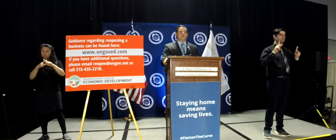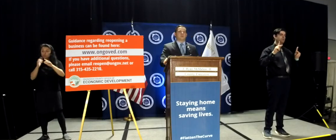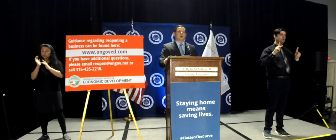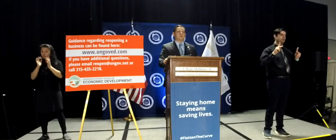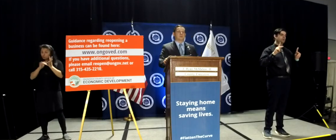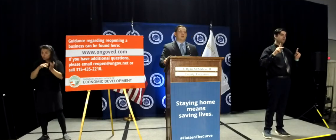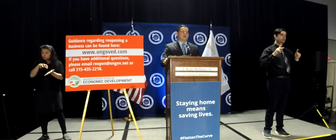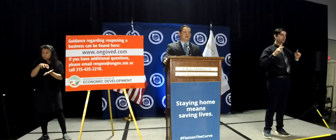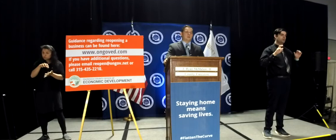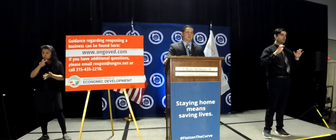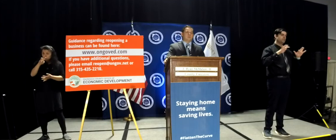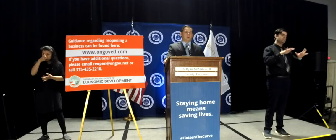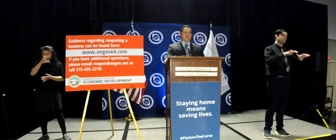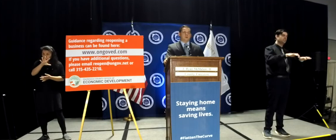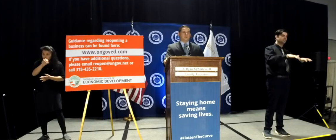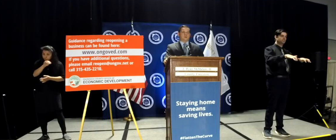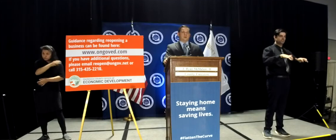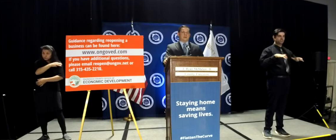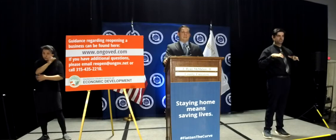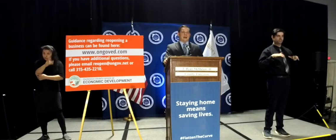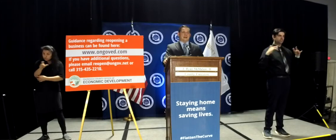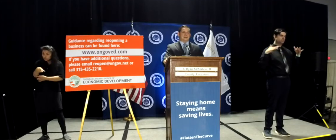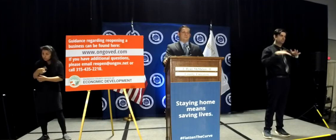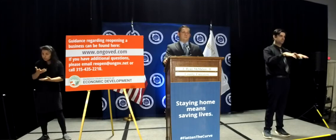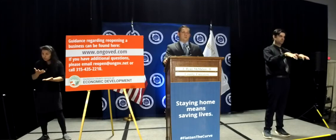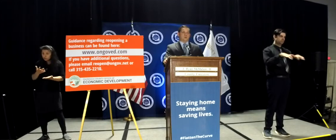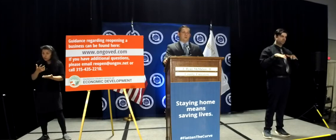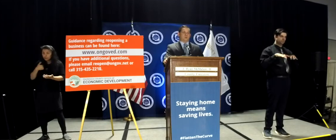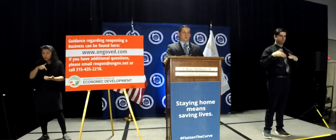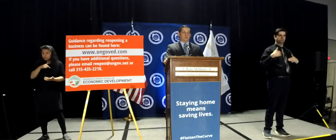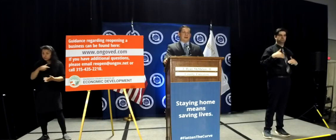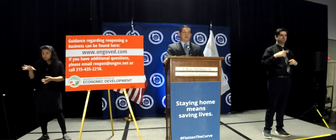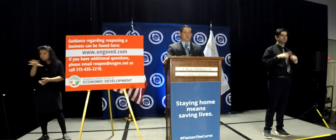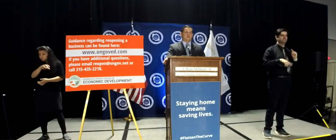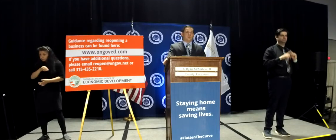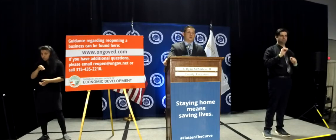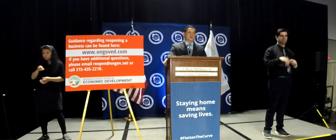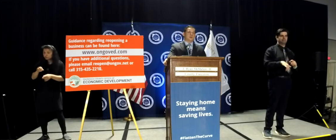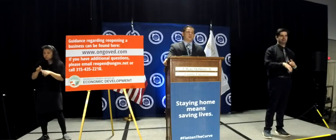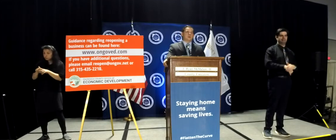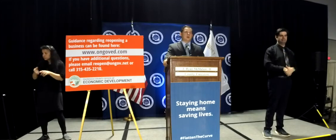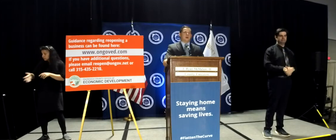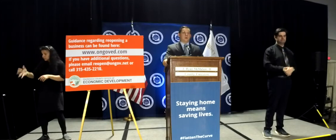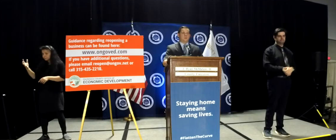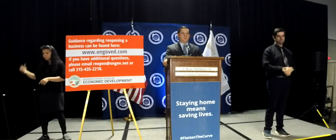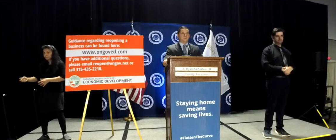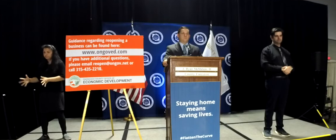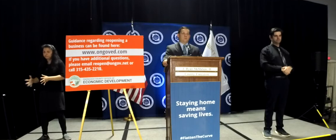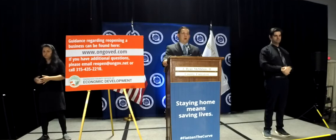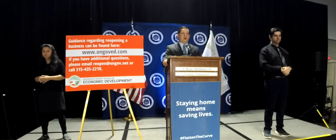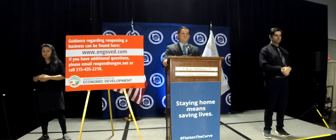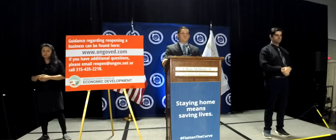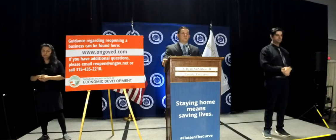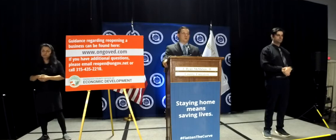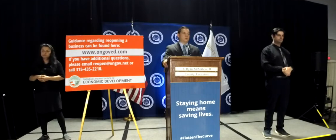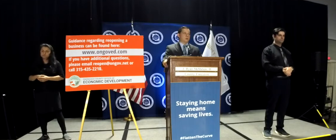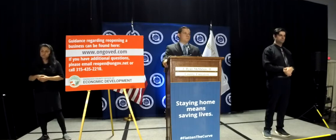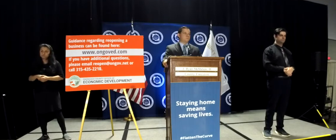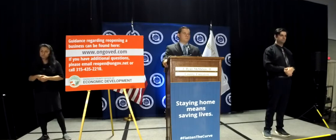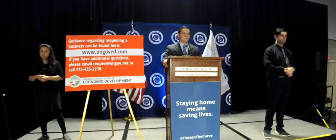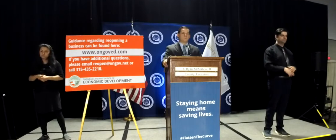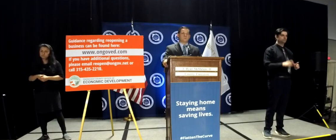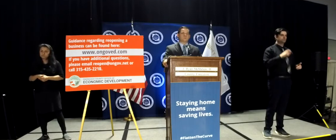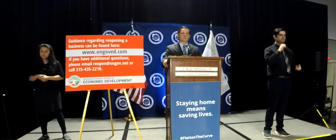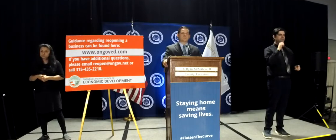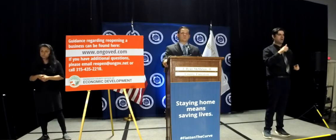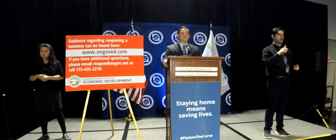need everybody to be smart. And but certainly I'm not going to, we're not going to be enforcing prayer this weekend.